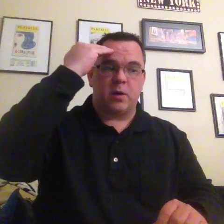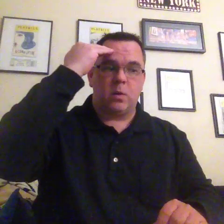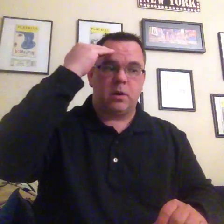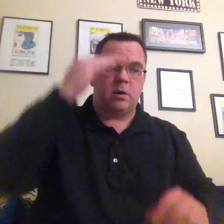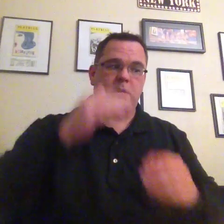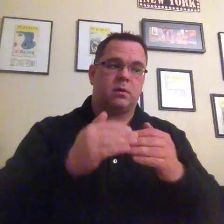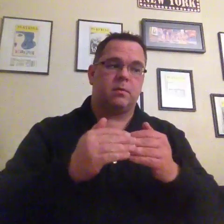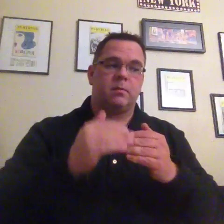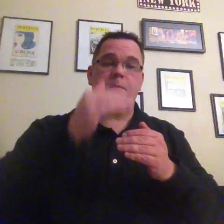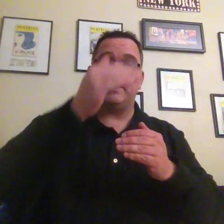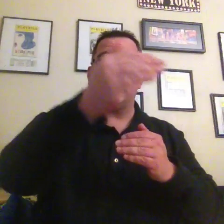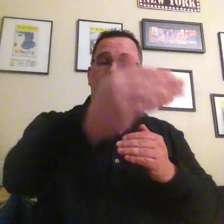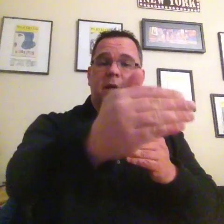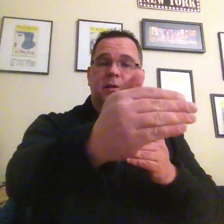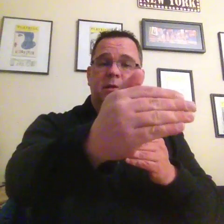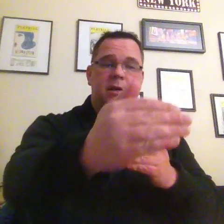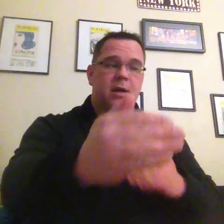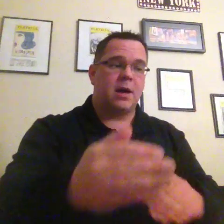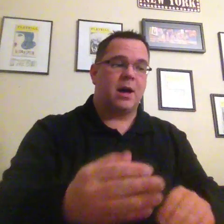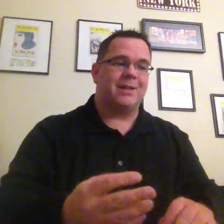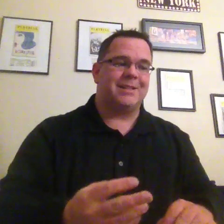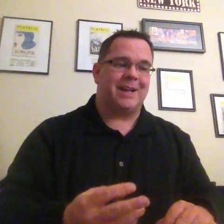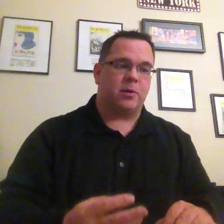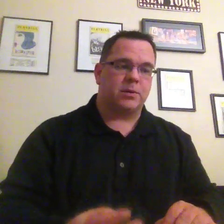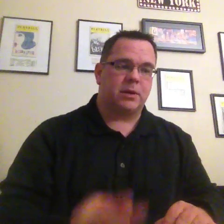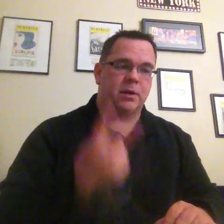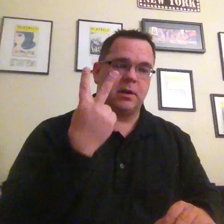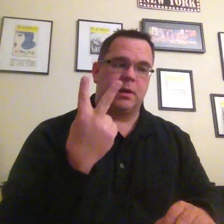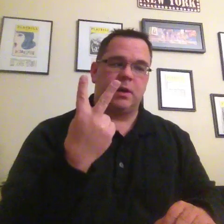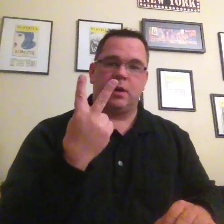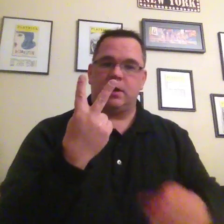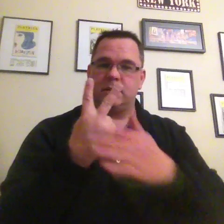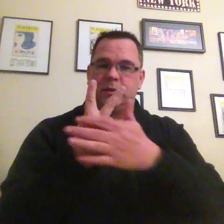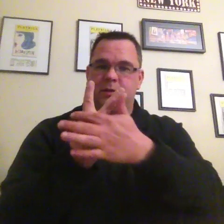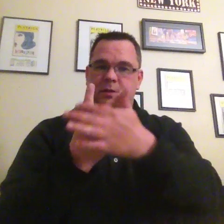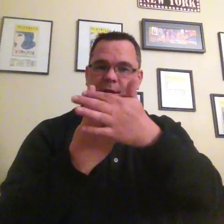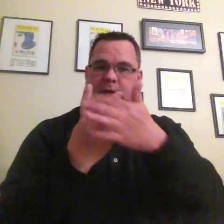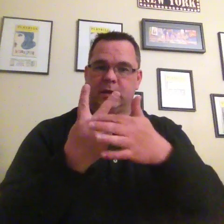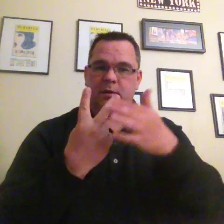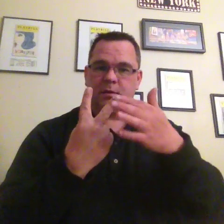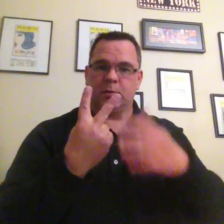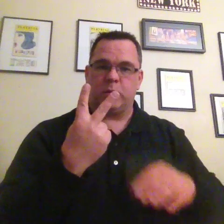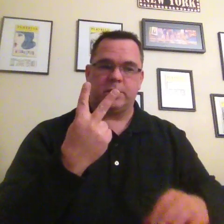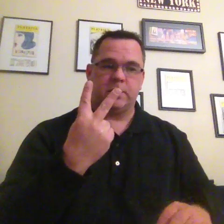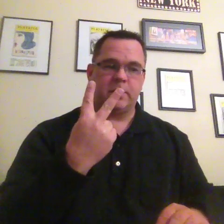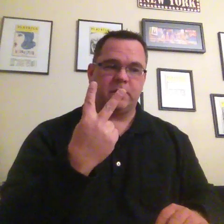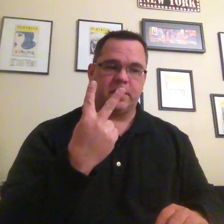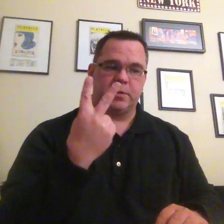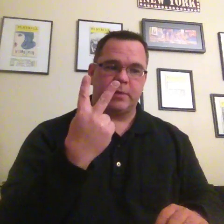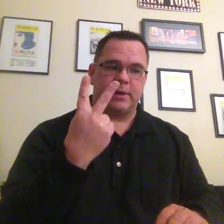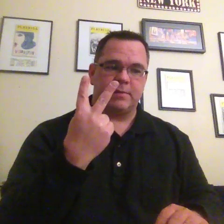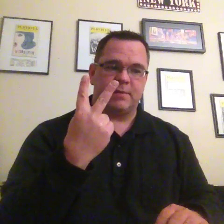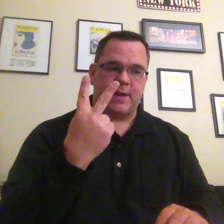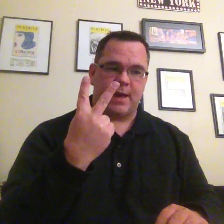know, beyond a doubt. Take your pointer and middle fingers, making a V